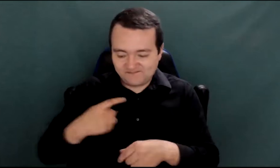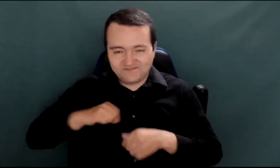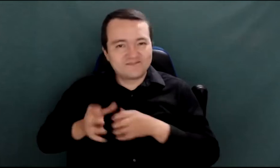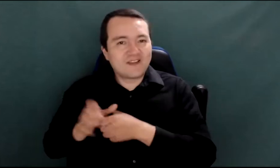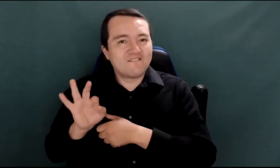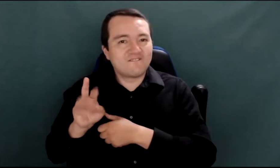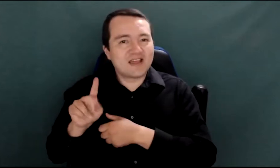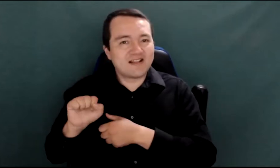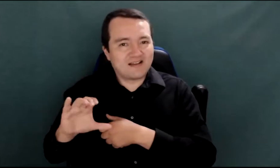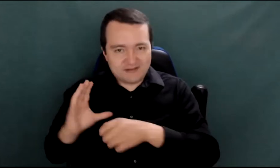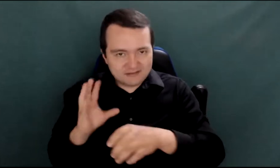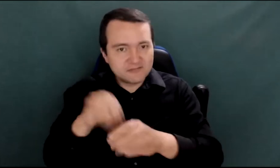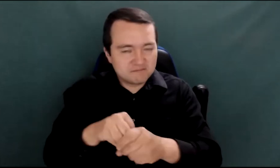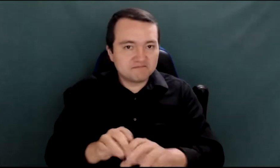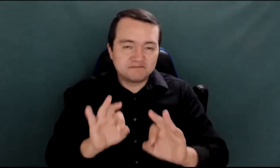And